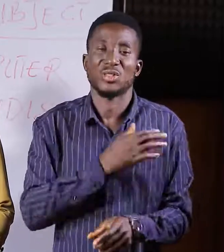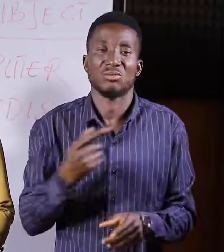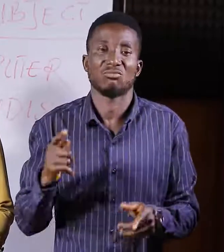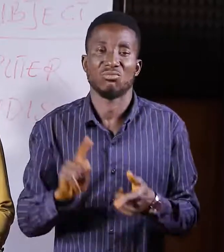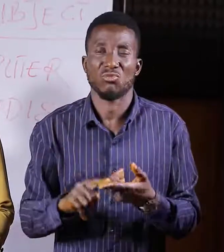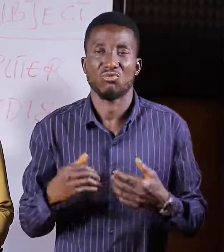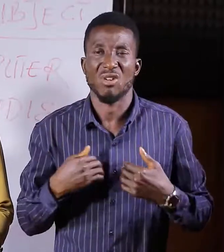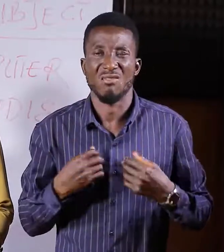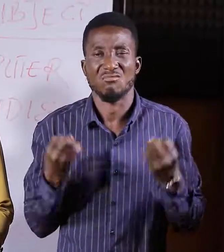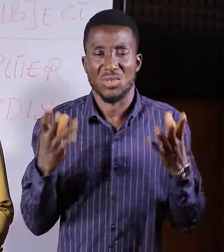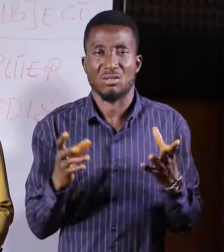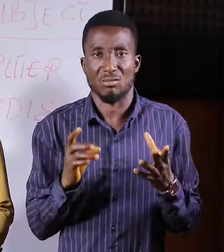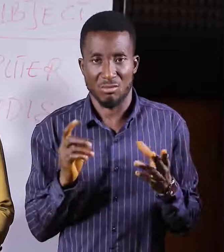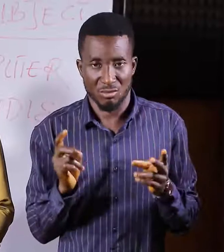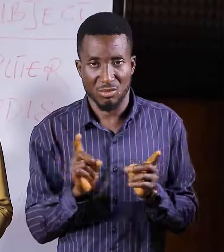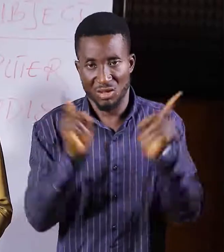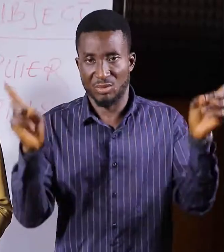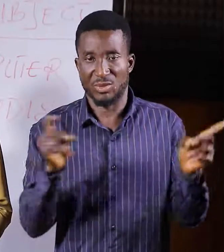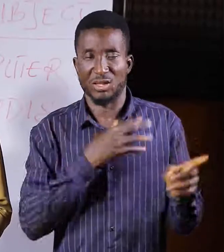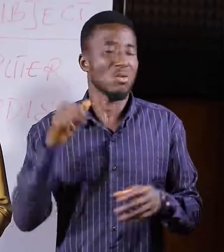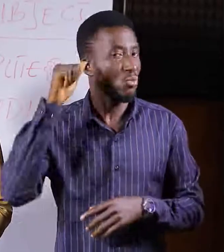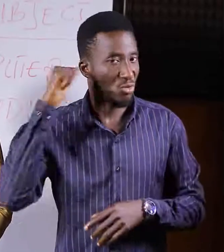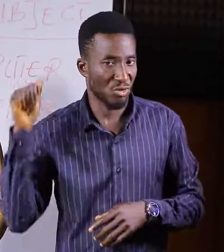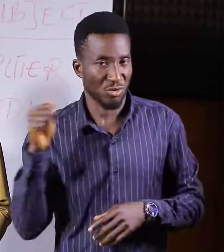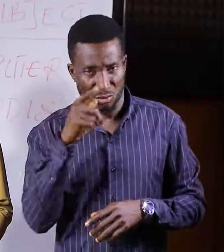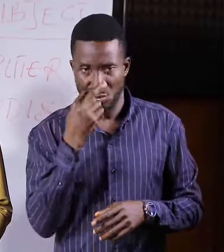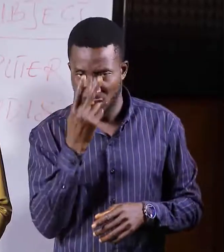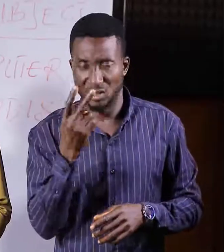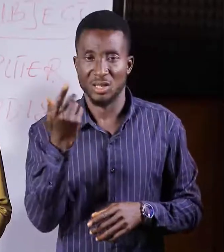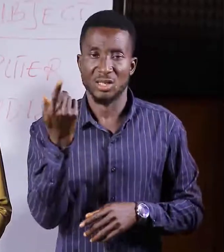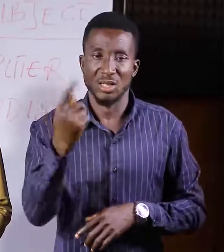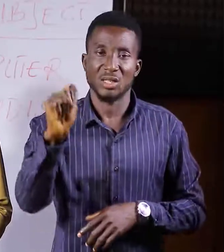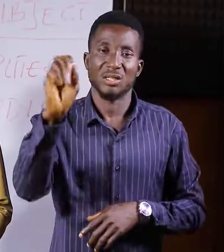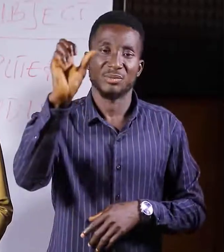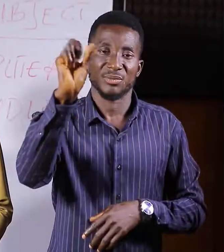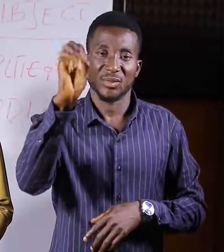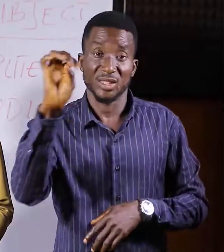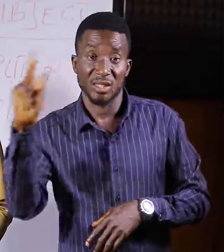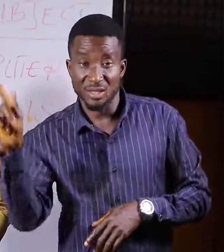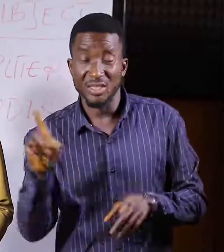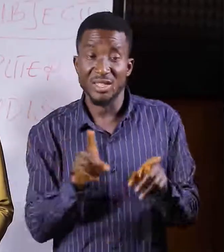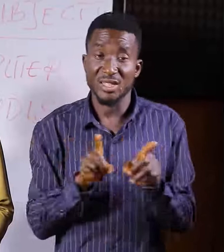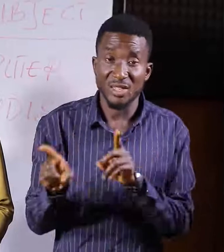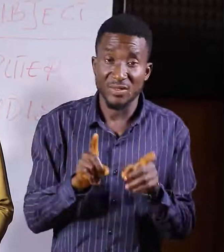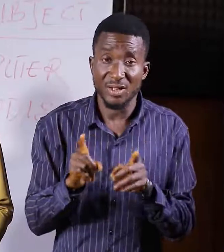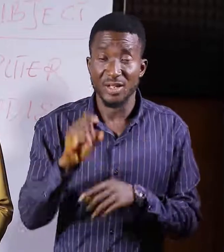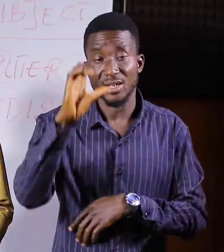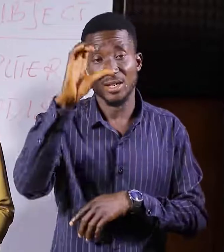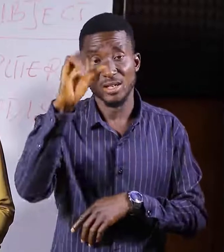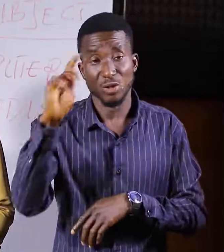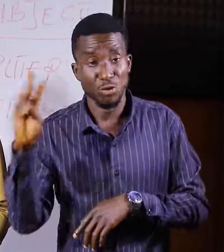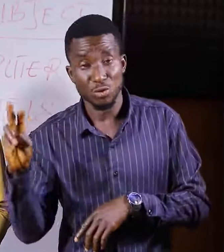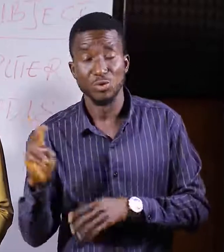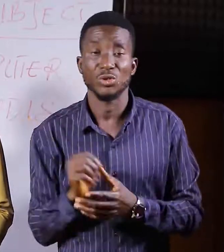a lot of displays and audios. You would see the circuitry, a different cathode, the cathode ray